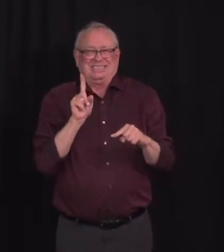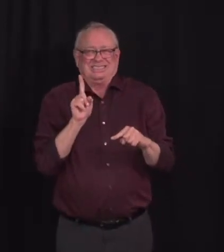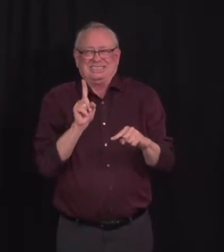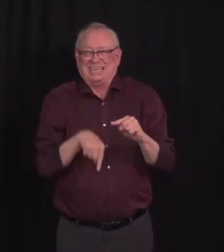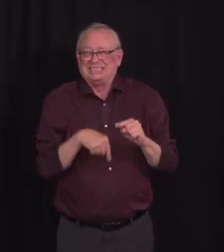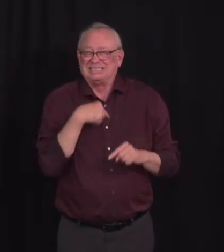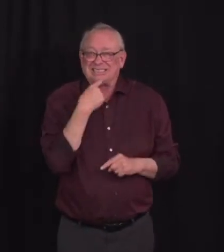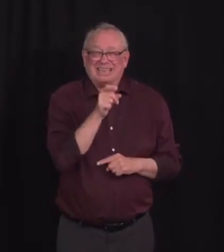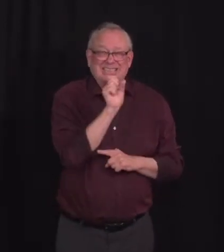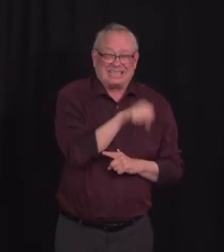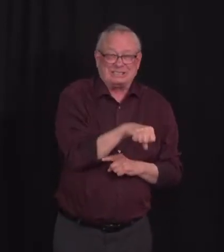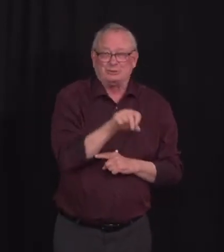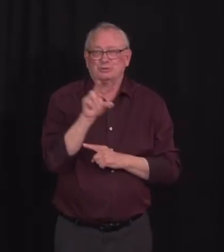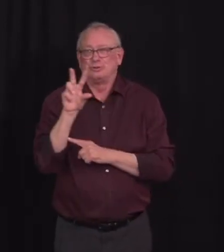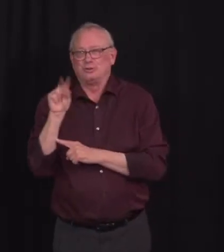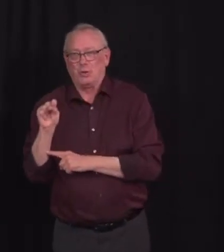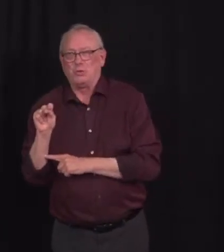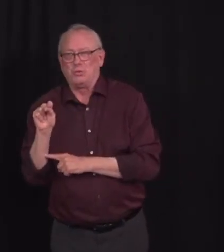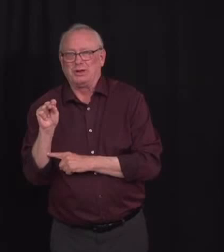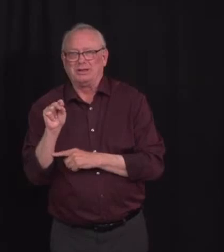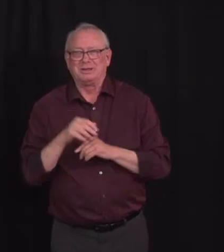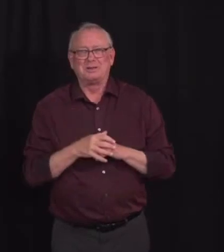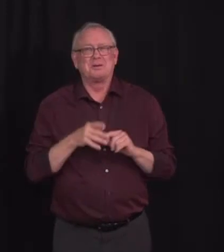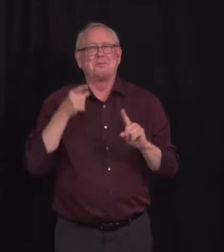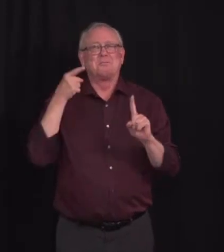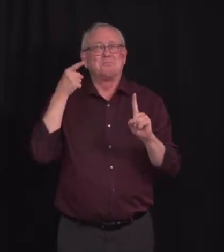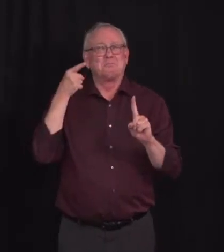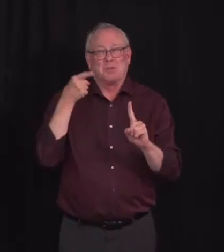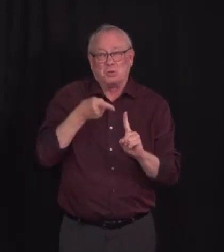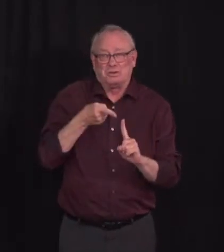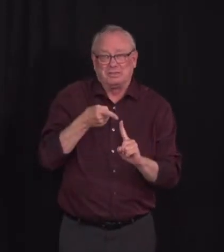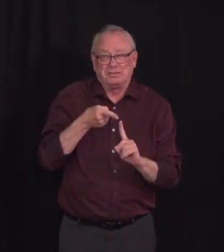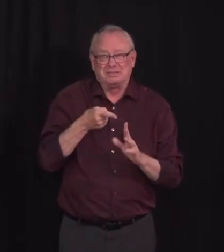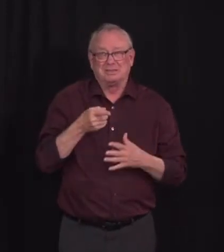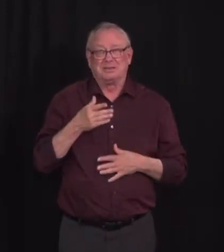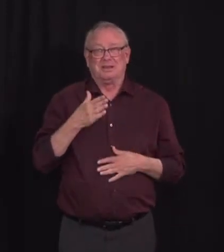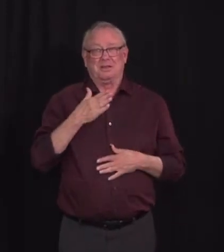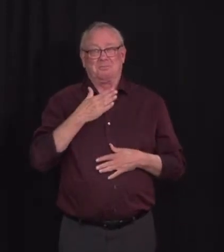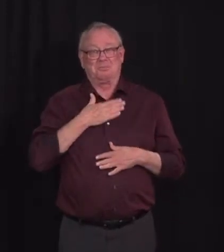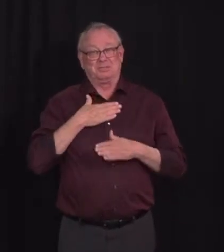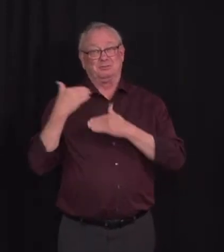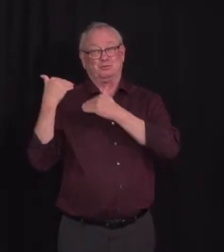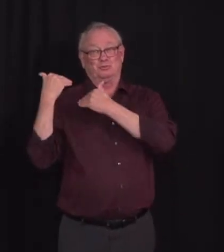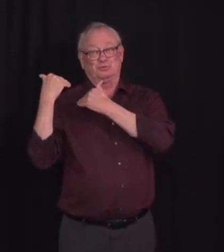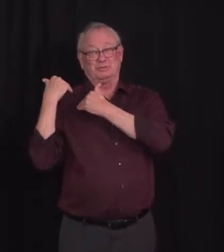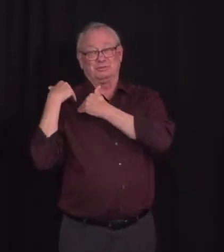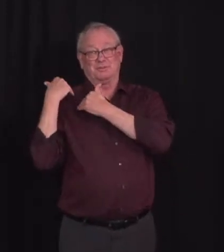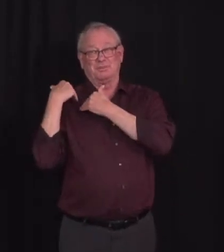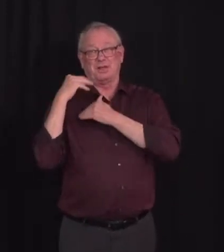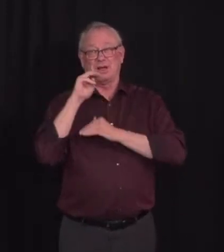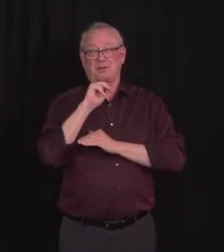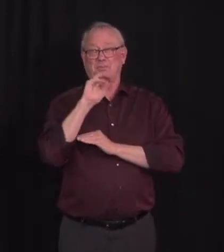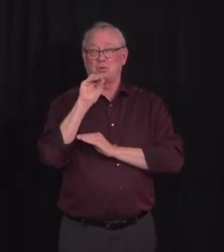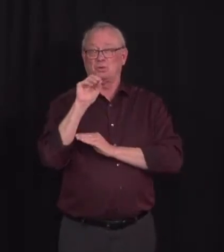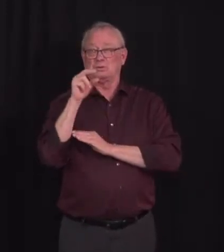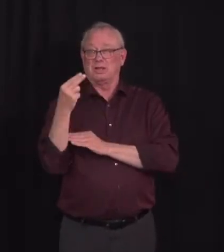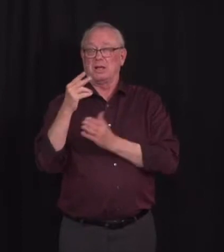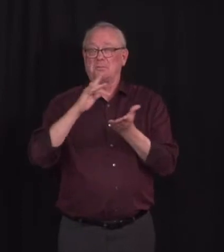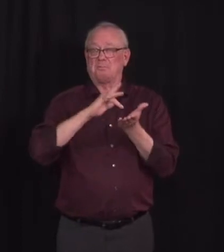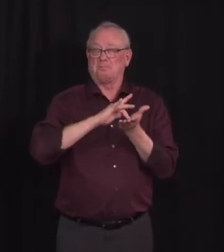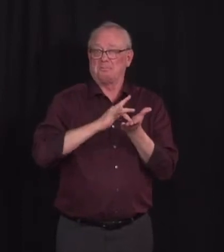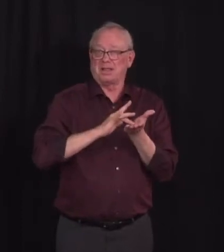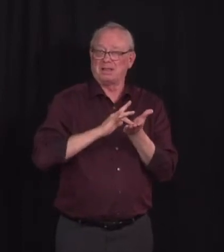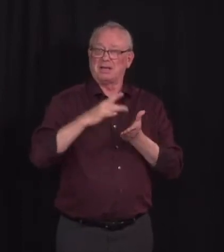really important for Albertans to know, and again, my job as the Chief MOH is to ensure that Albertans know